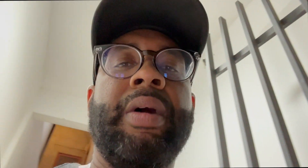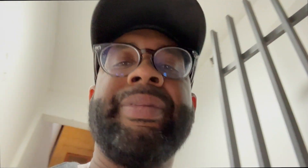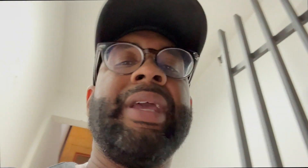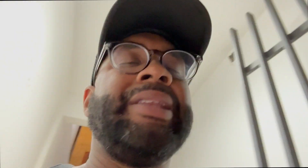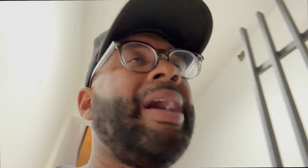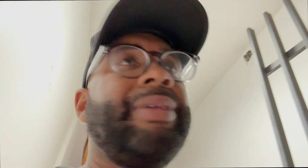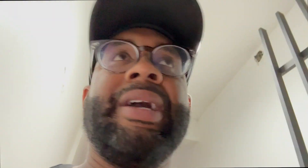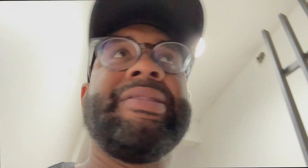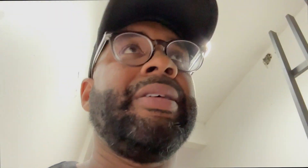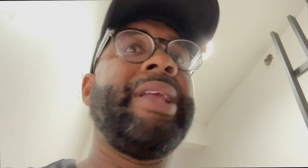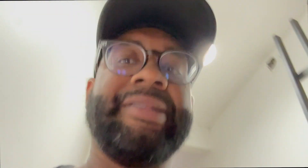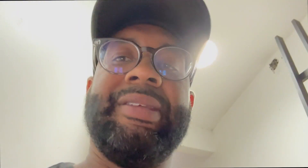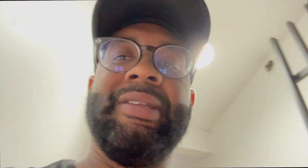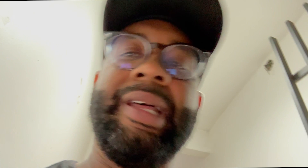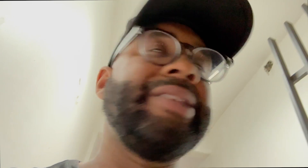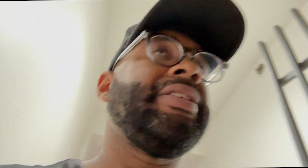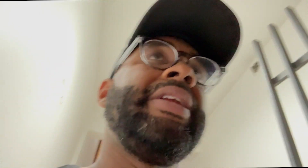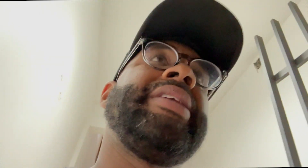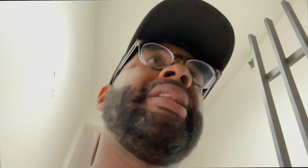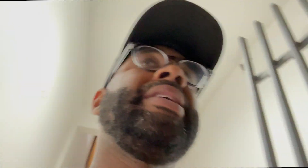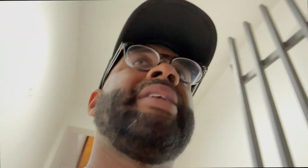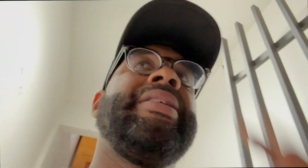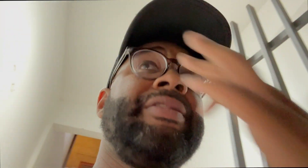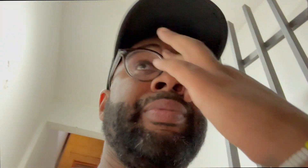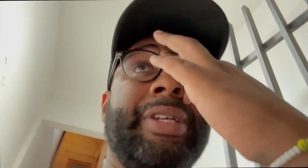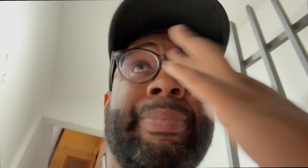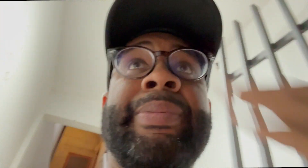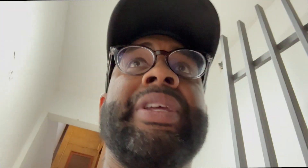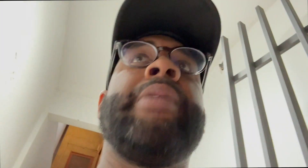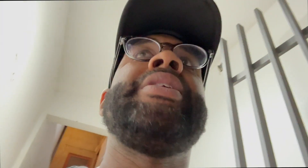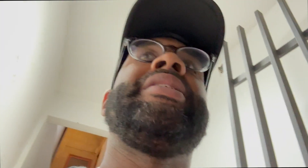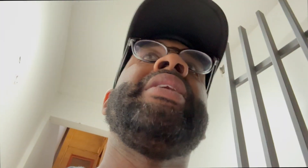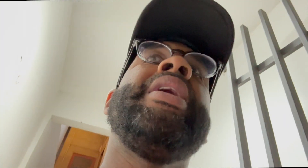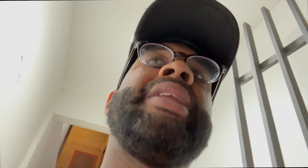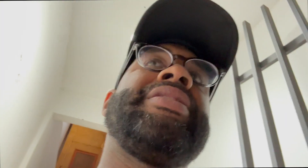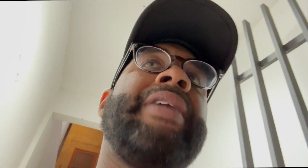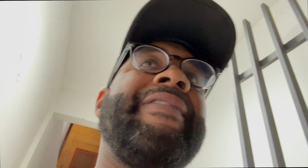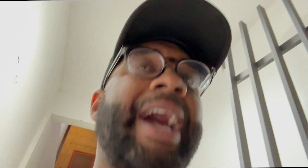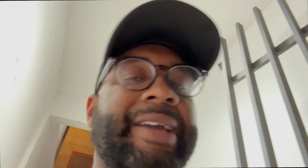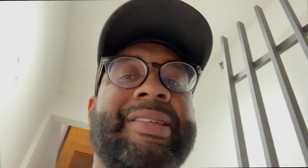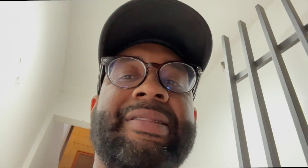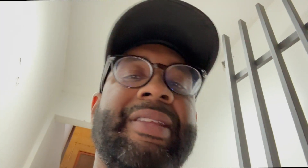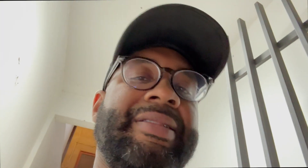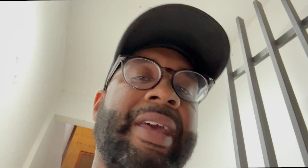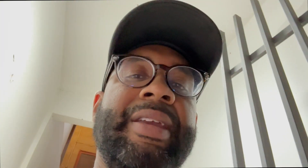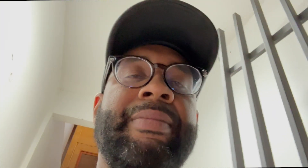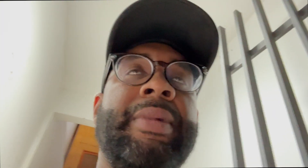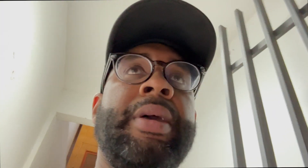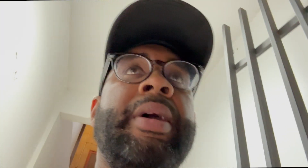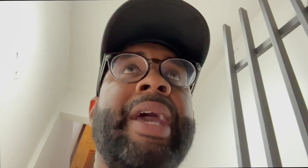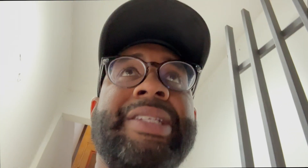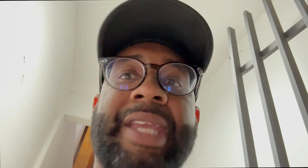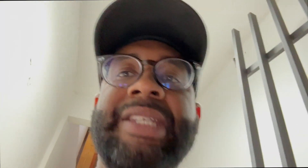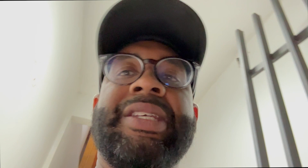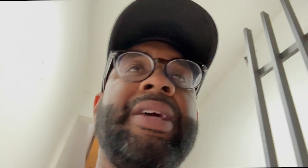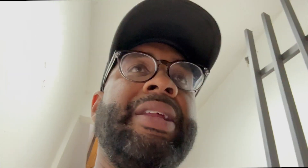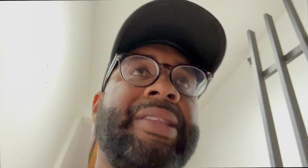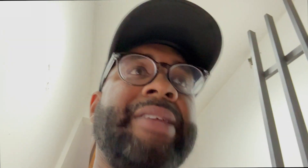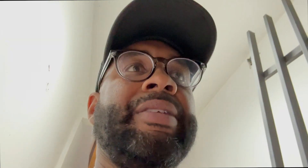and not because they're less intelligent or anything like that. There's brilliant people in the community. They just don't have access to the same education and things that we